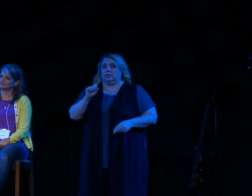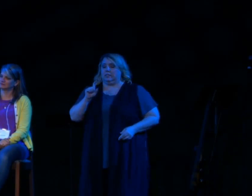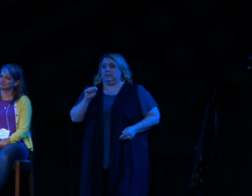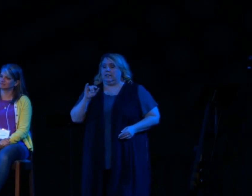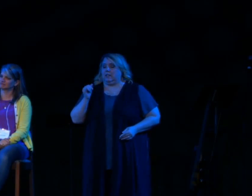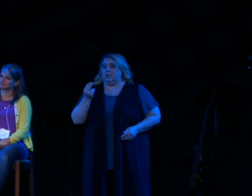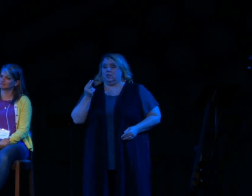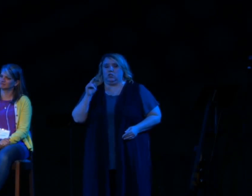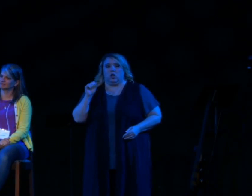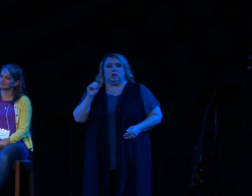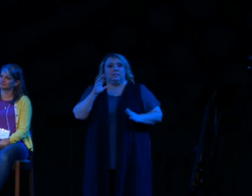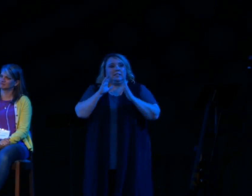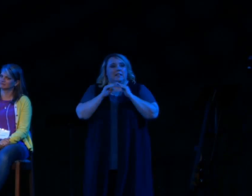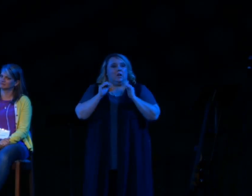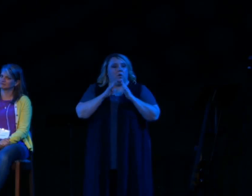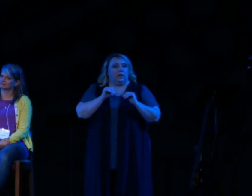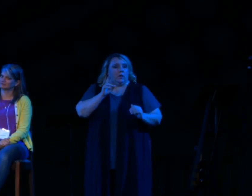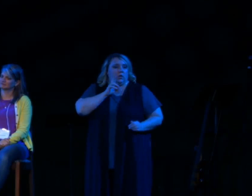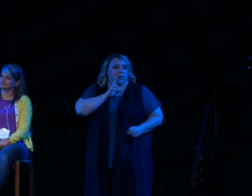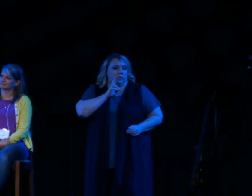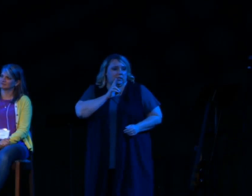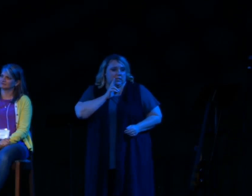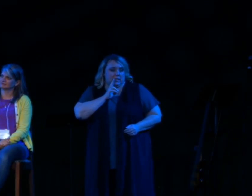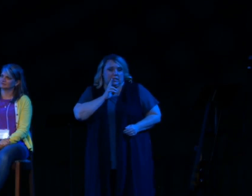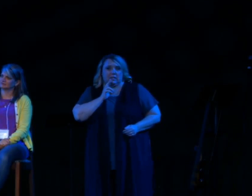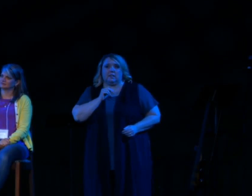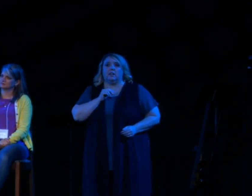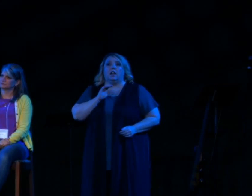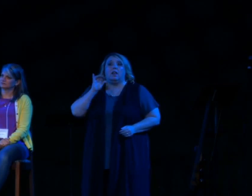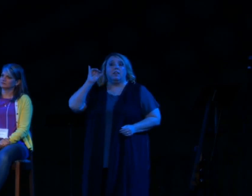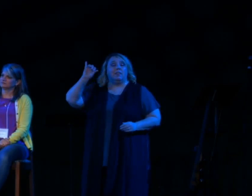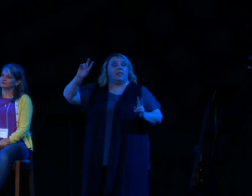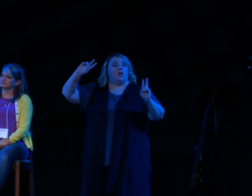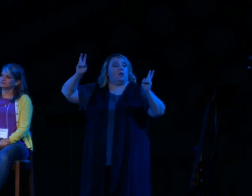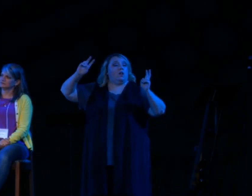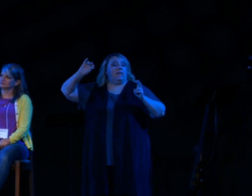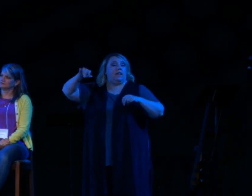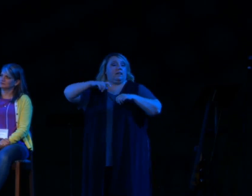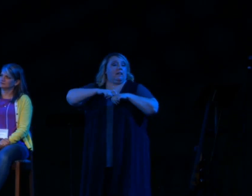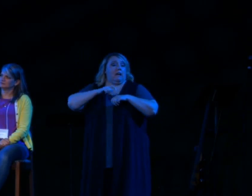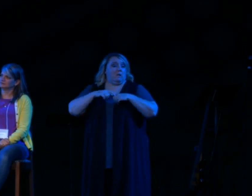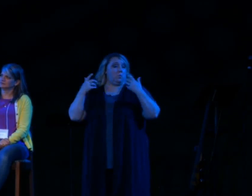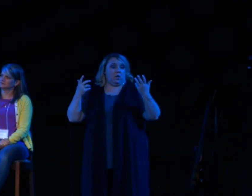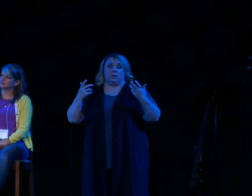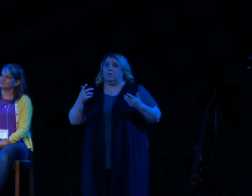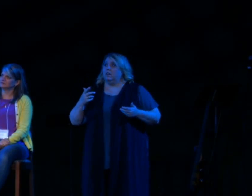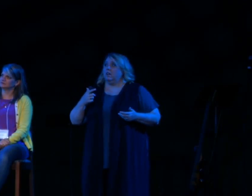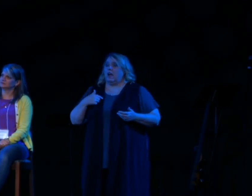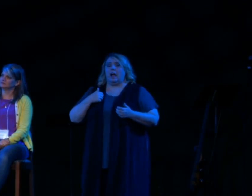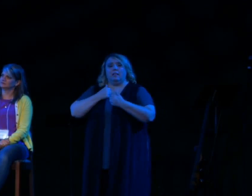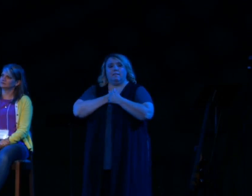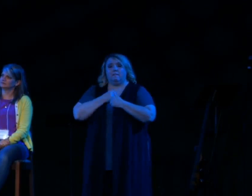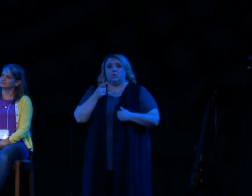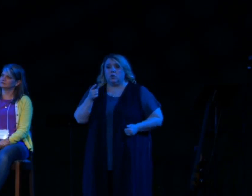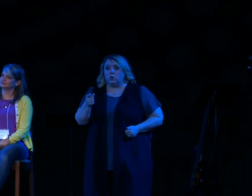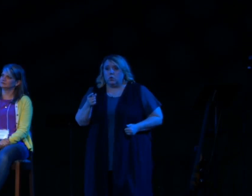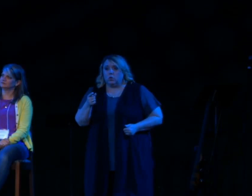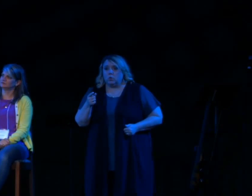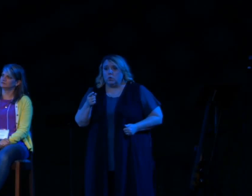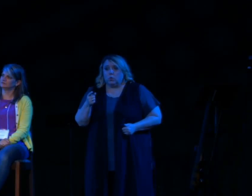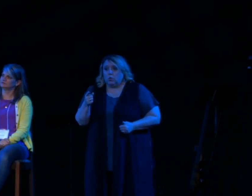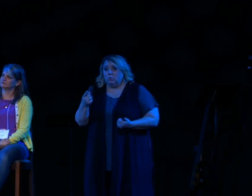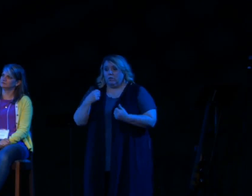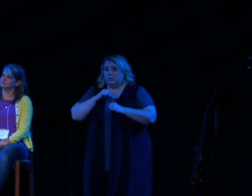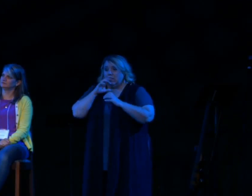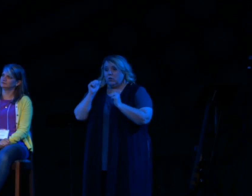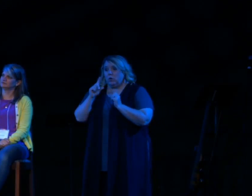downtown Houston. And the mantra at St. John's is, I love you, and there's nothing you